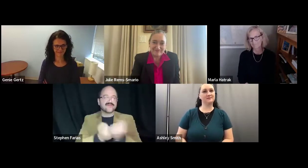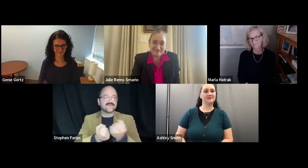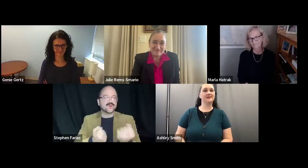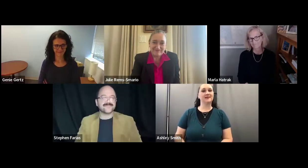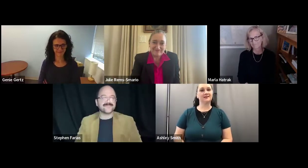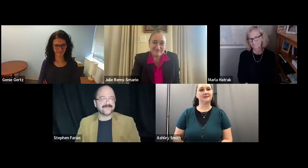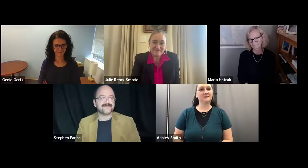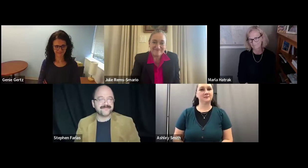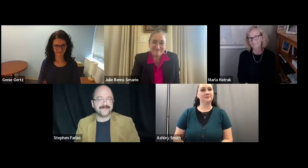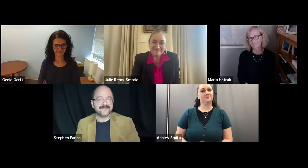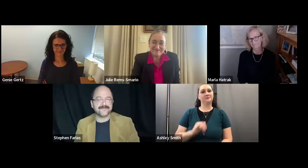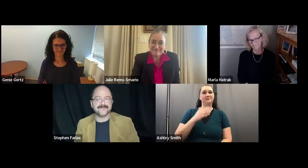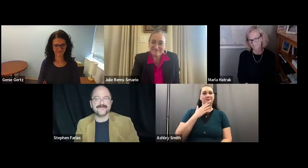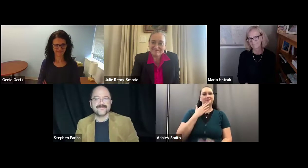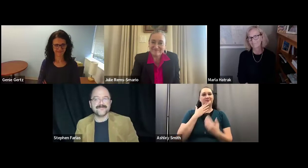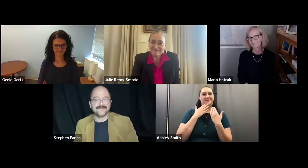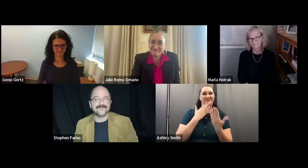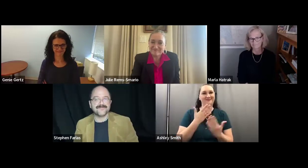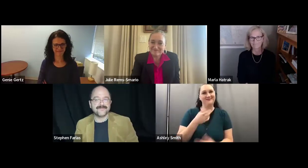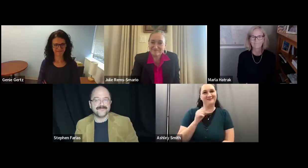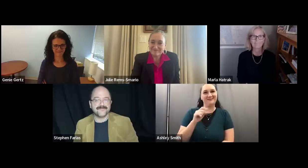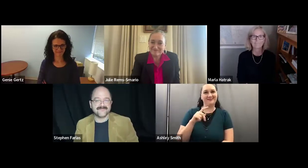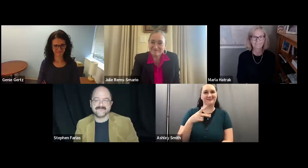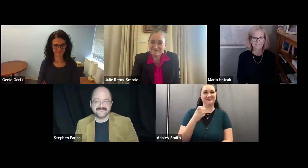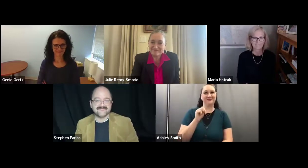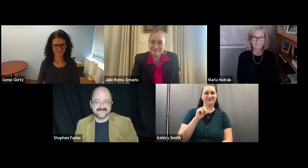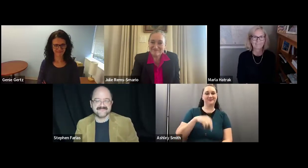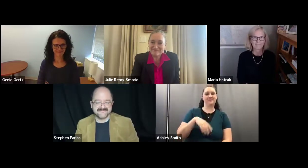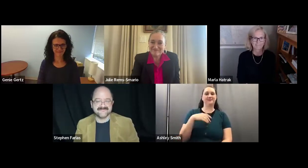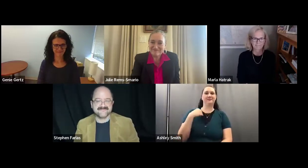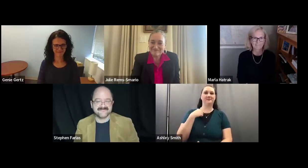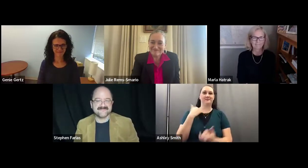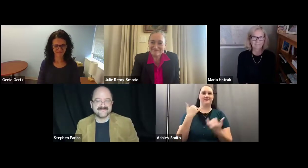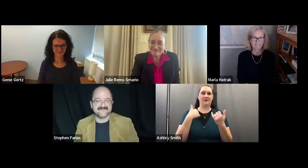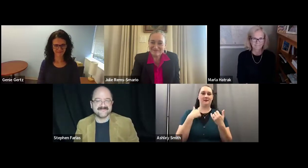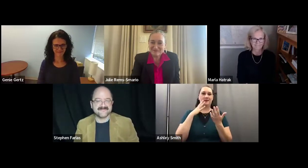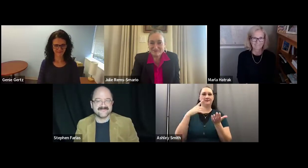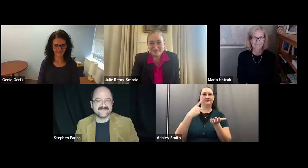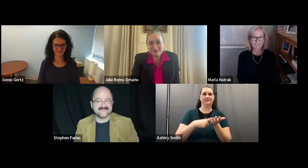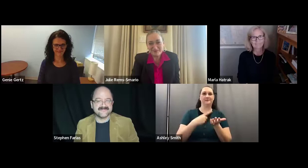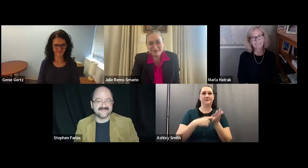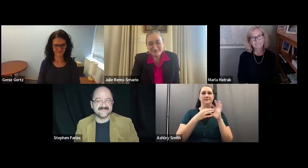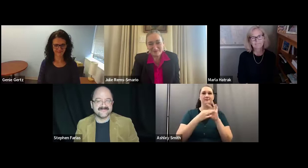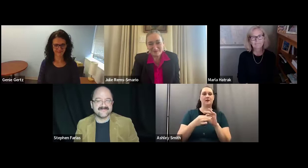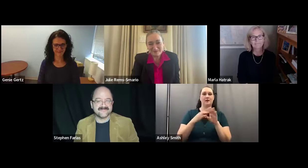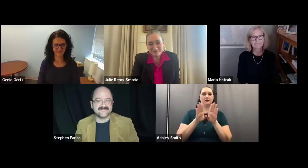are experiencing in the classroom every single day, and that's why I choose to be an advocate on their behalf. Thank you so much, Stephen.